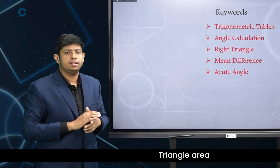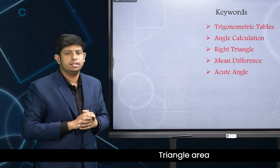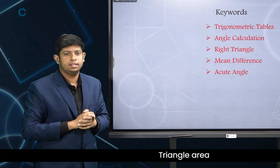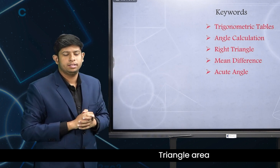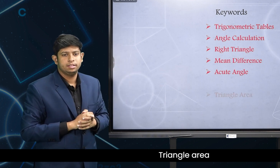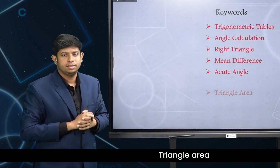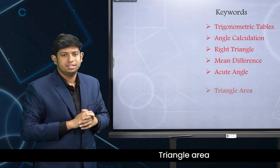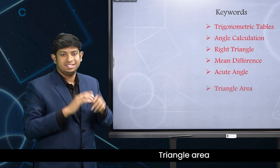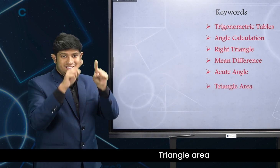triangle area,